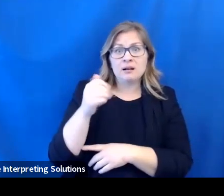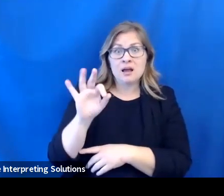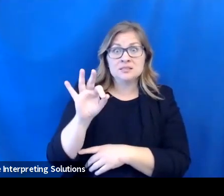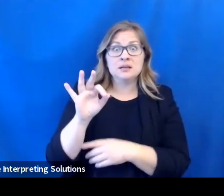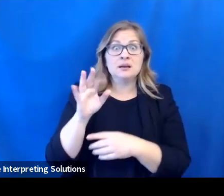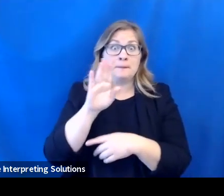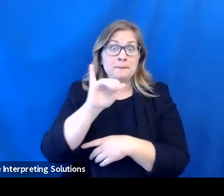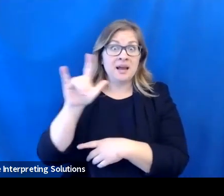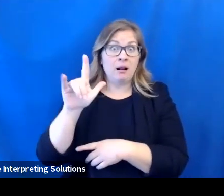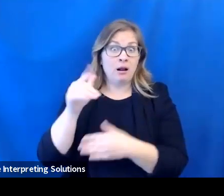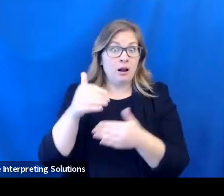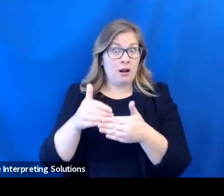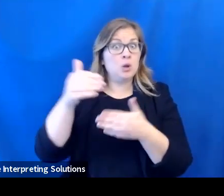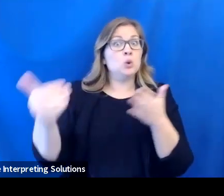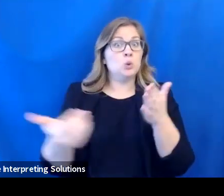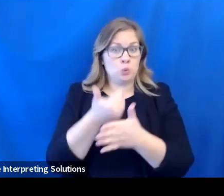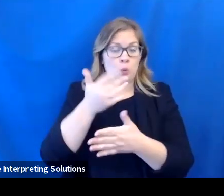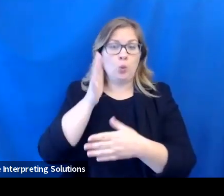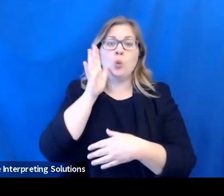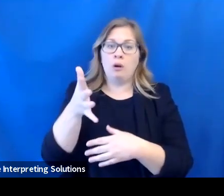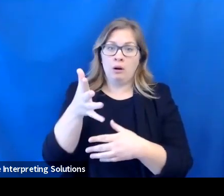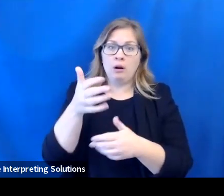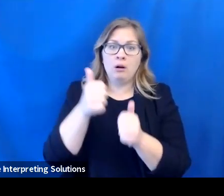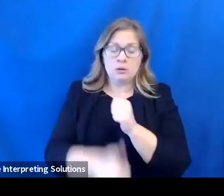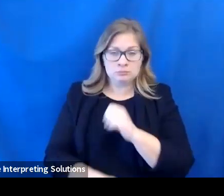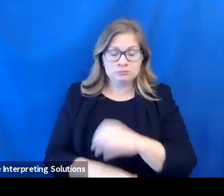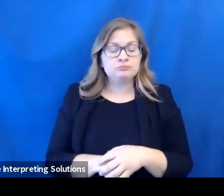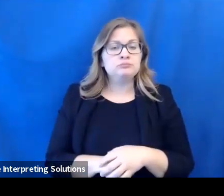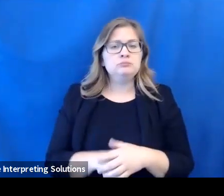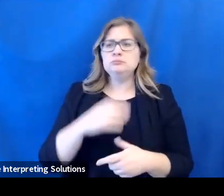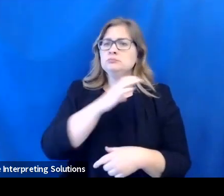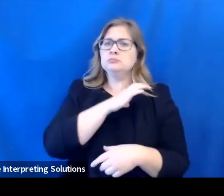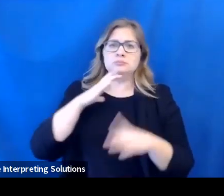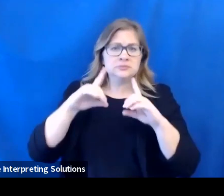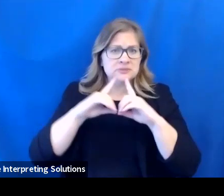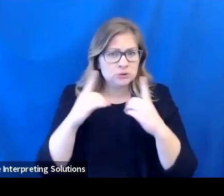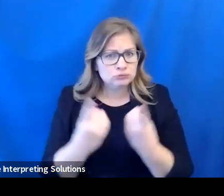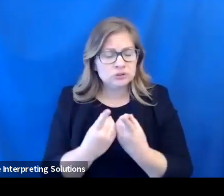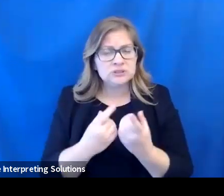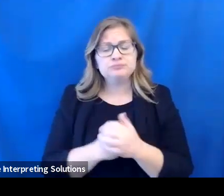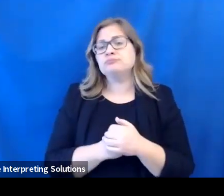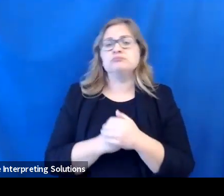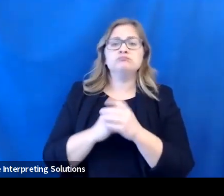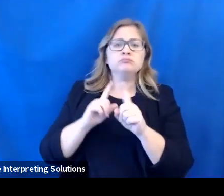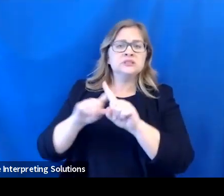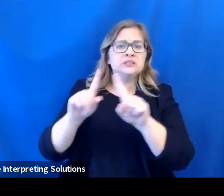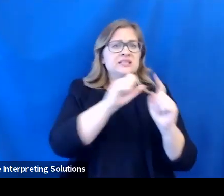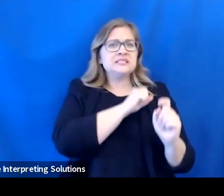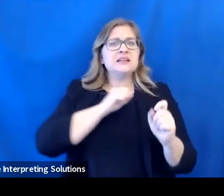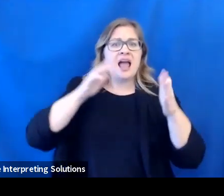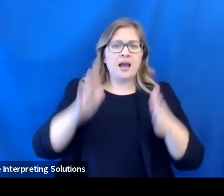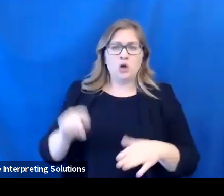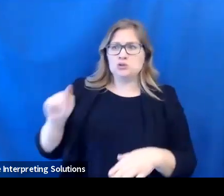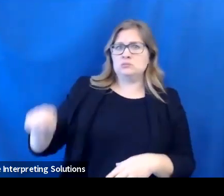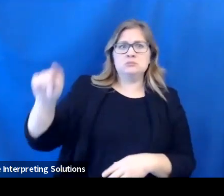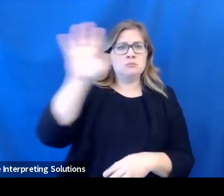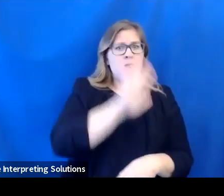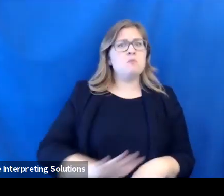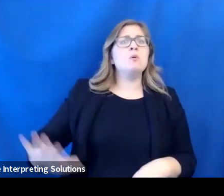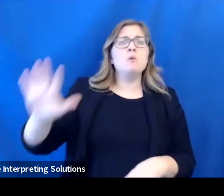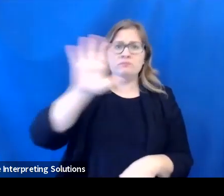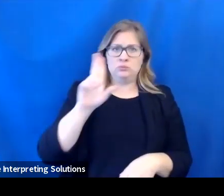the senators across the state, but they bring that federal perspective and connections that we really need. So I appreciate that. And